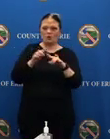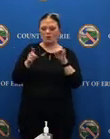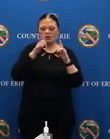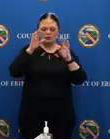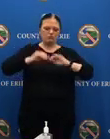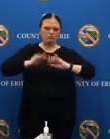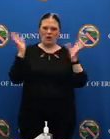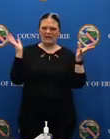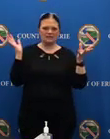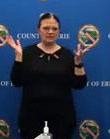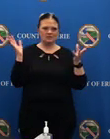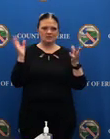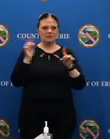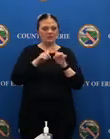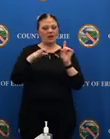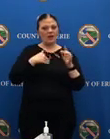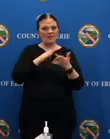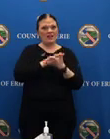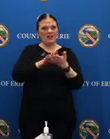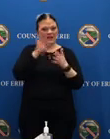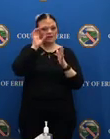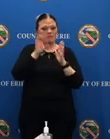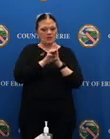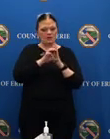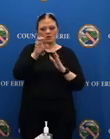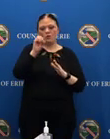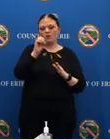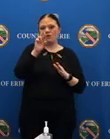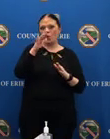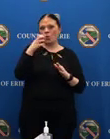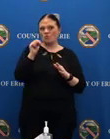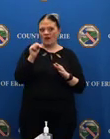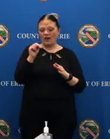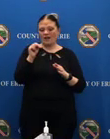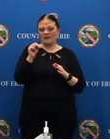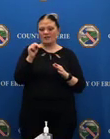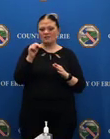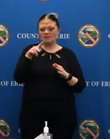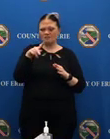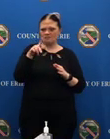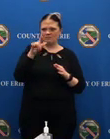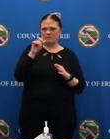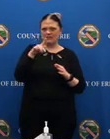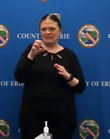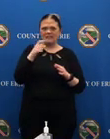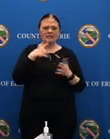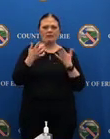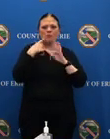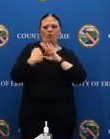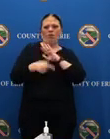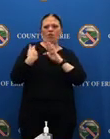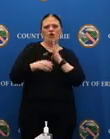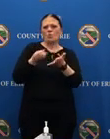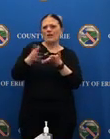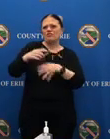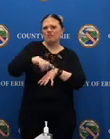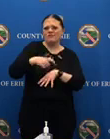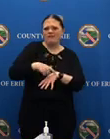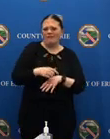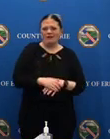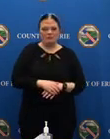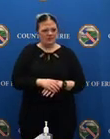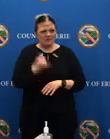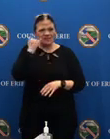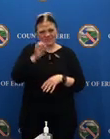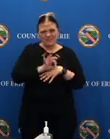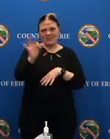bright. But I did get a nice picture of the Orion Nebula as well as the Pleiades. Now, some people might criticize me saying I'm wasting my time, but if